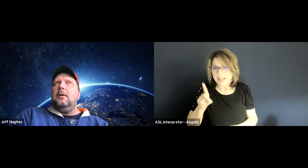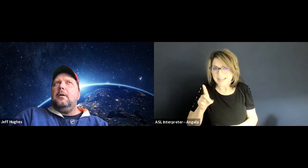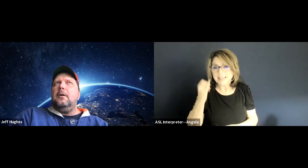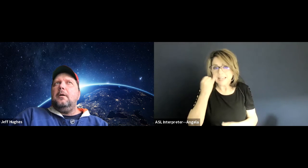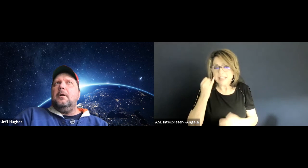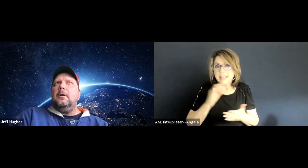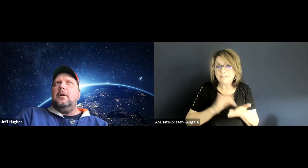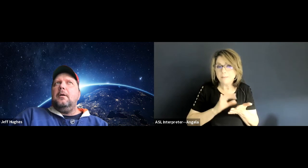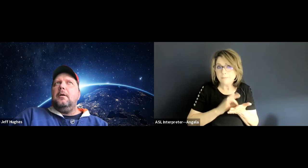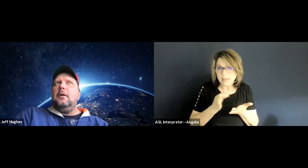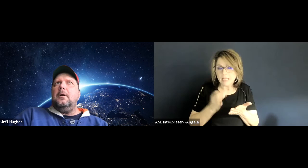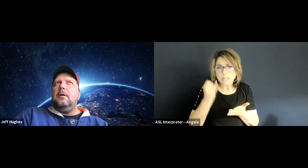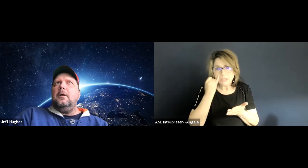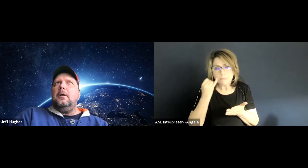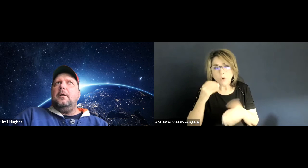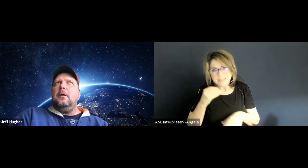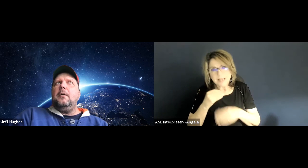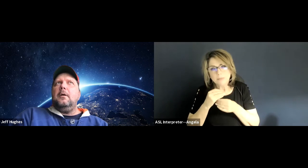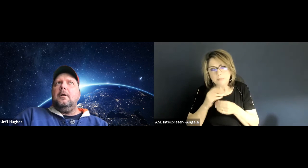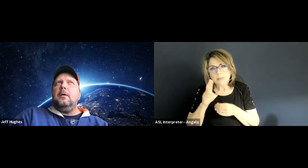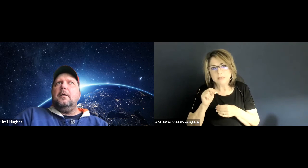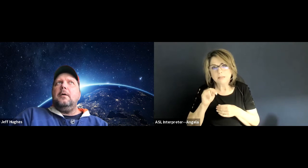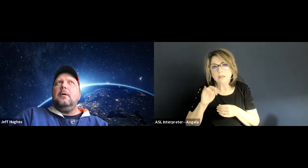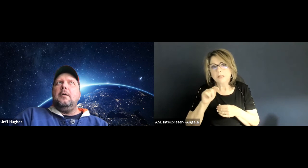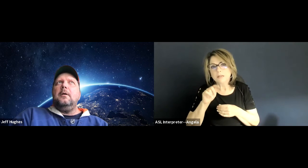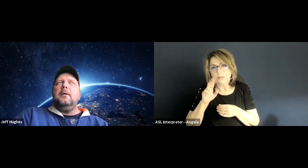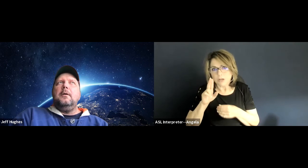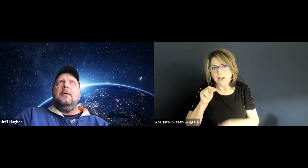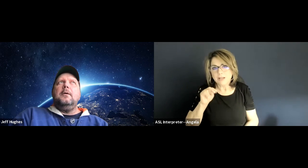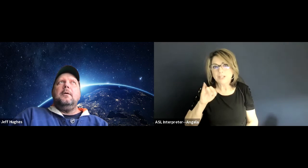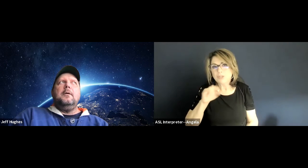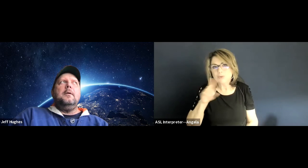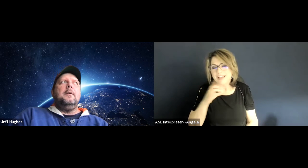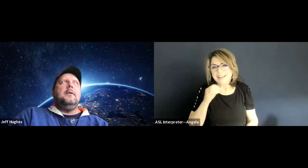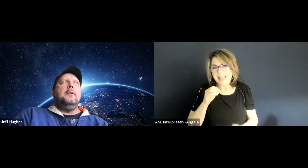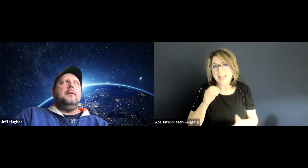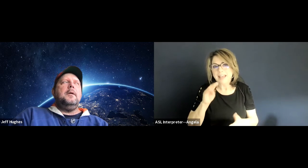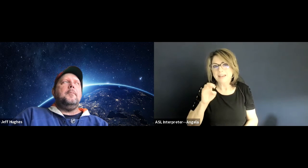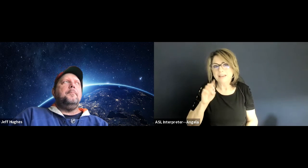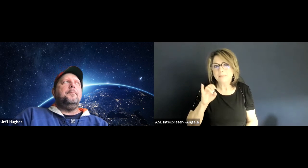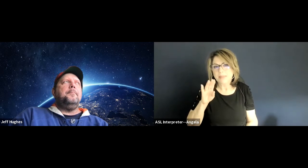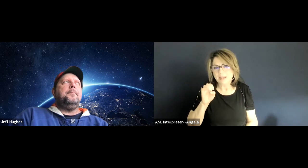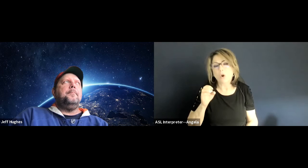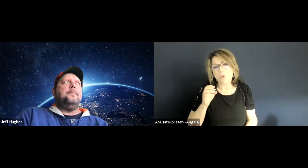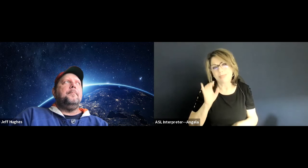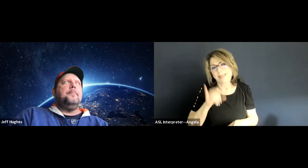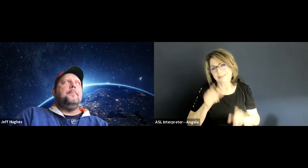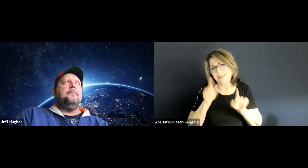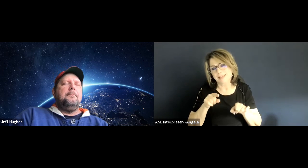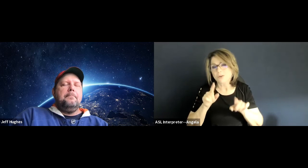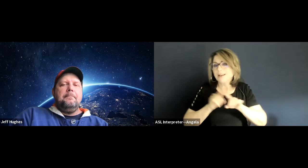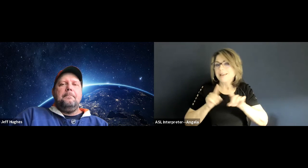under United and Medicare? Oh, so I think that was maybe an answer. Sorry. That you're going to get